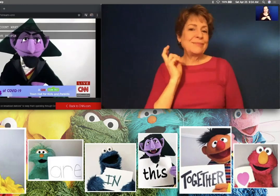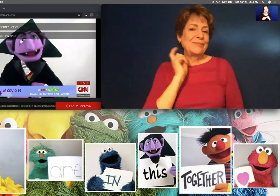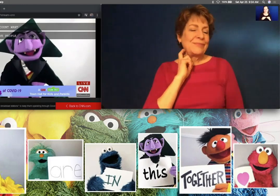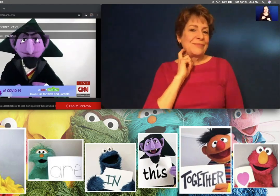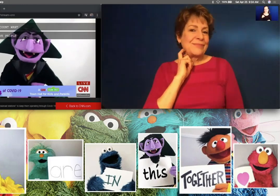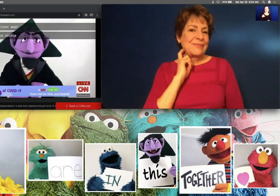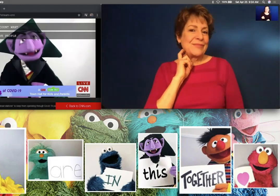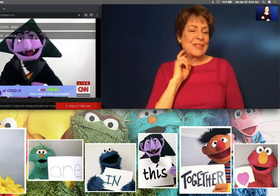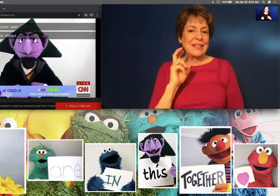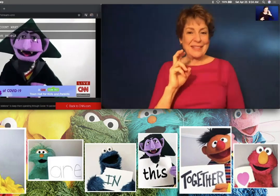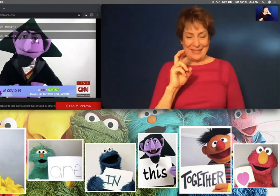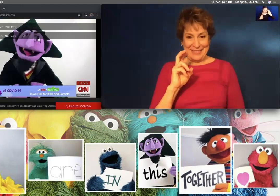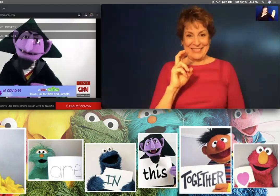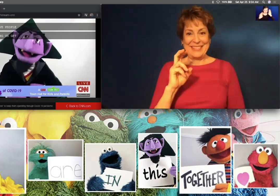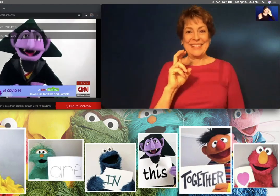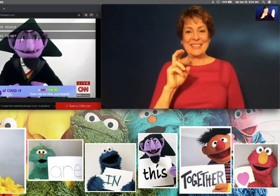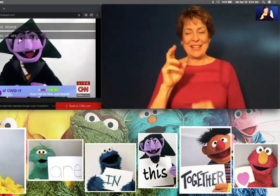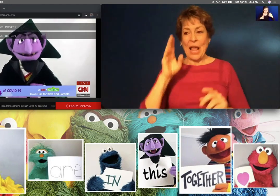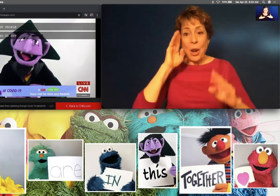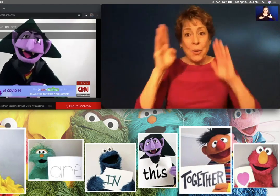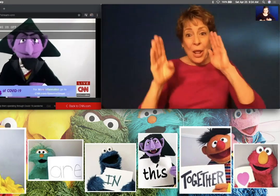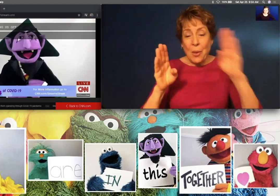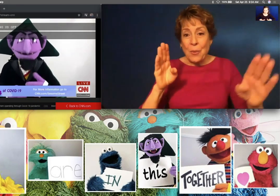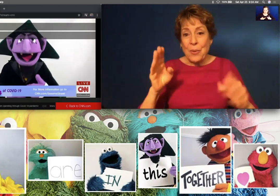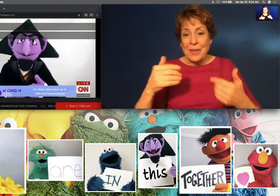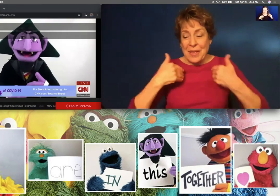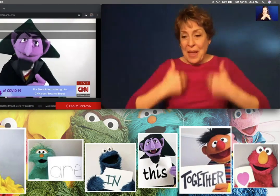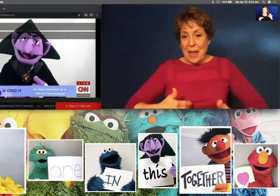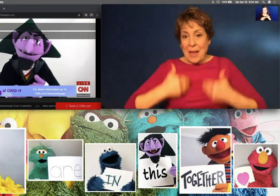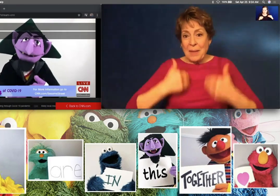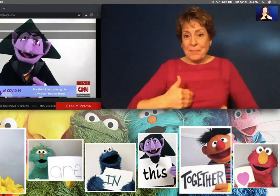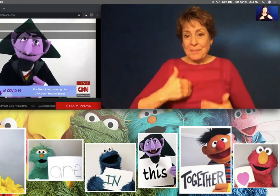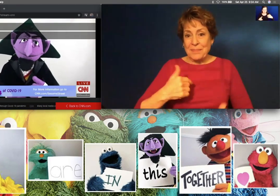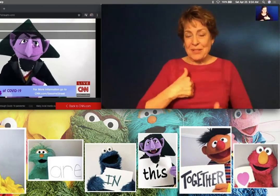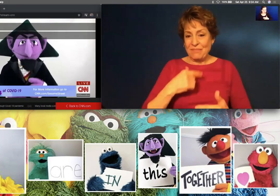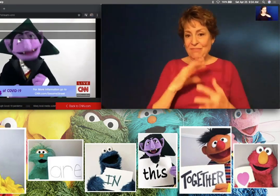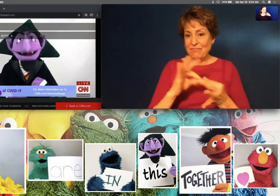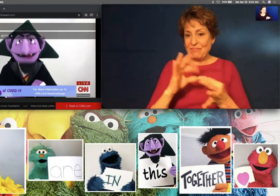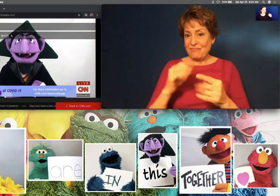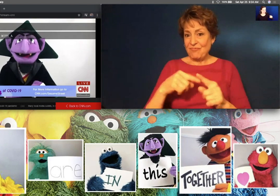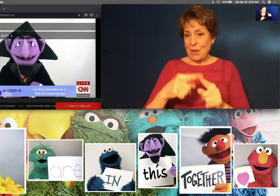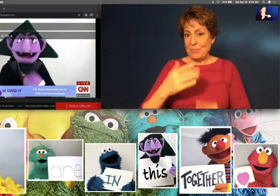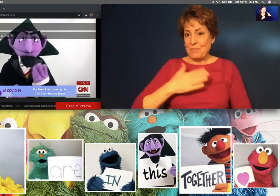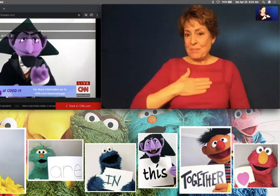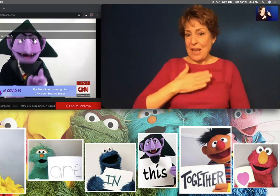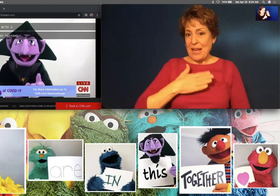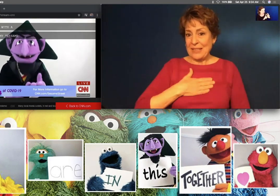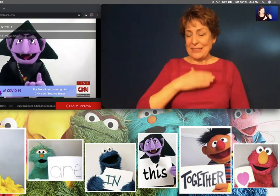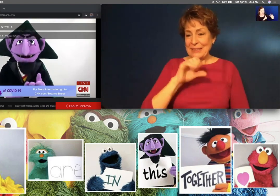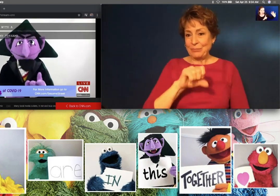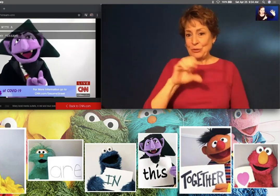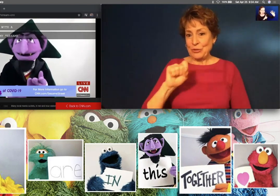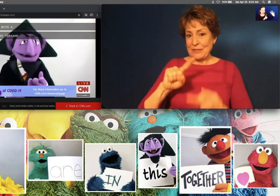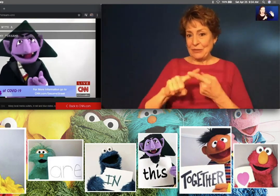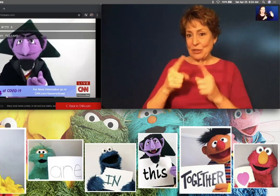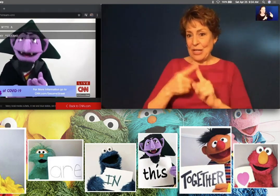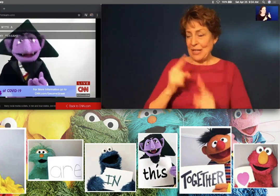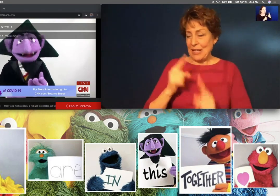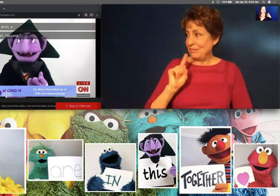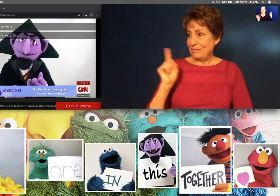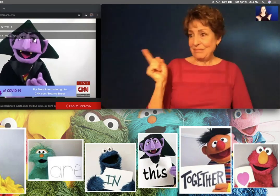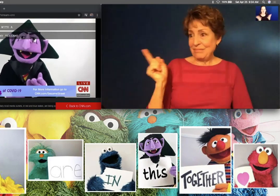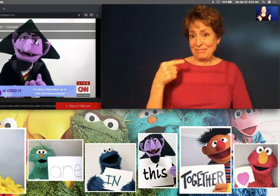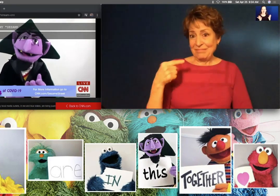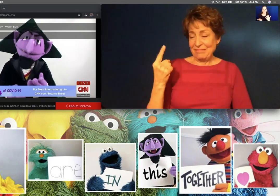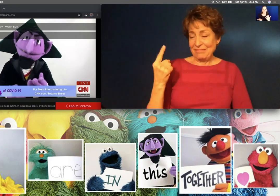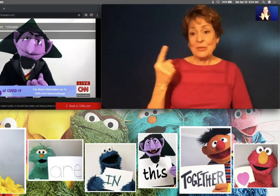Greetings! Count Von Count here with a message from all my Sesame Street friends. We want to say thank you to everyone out